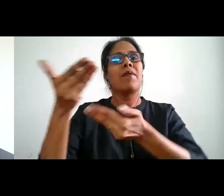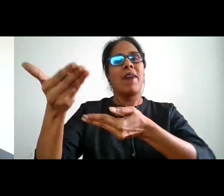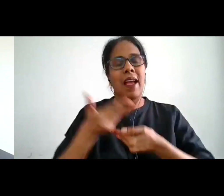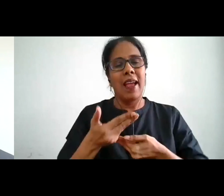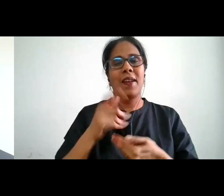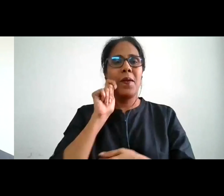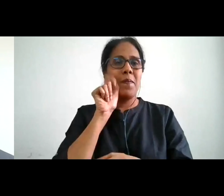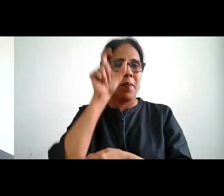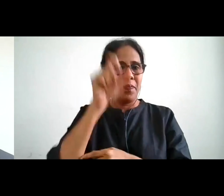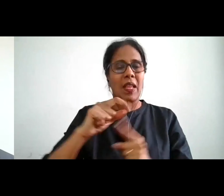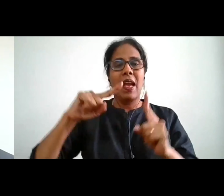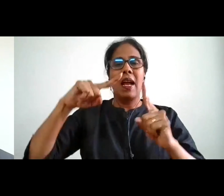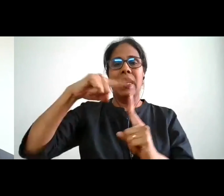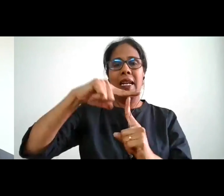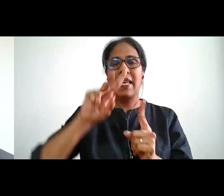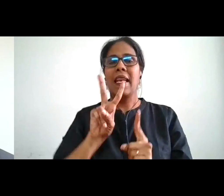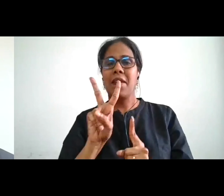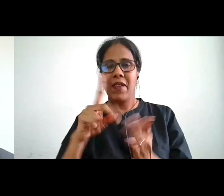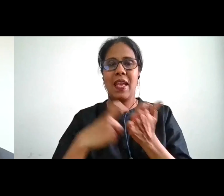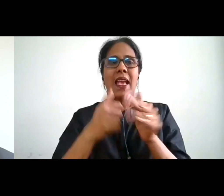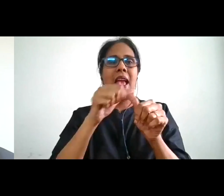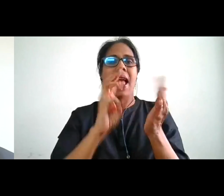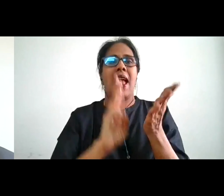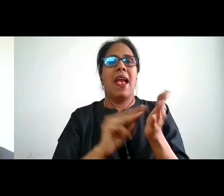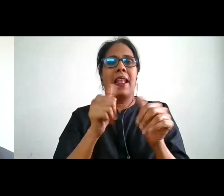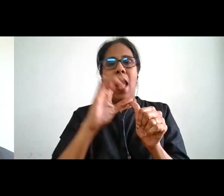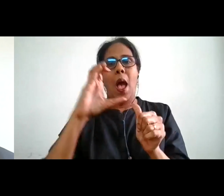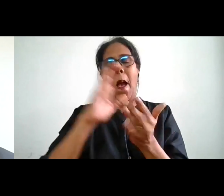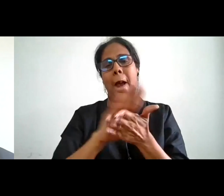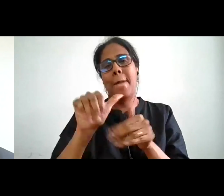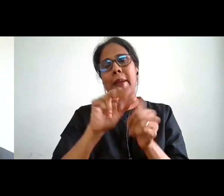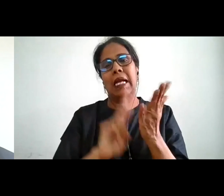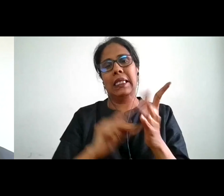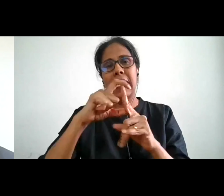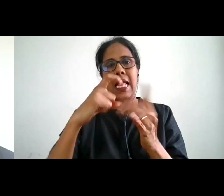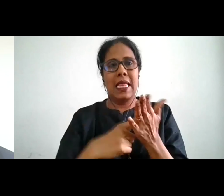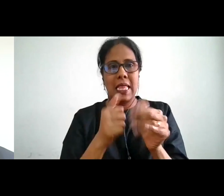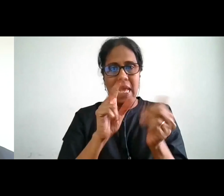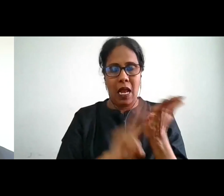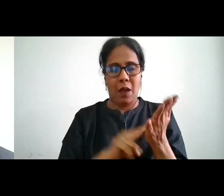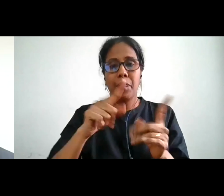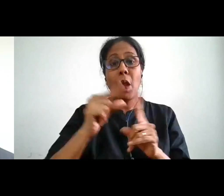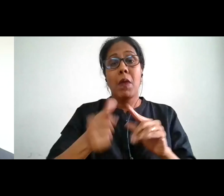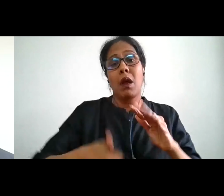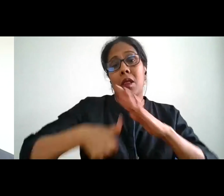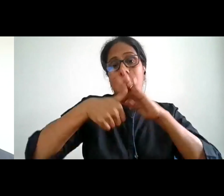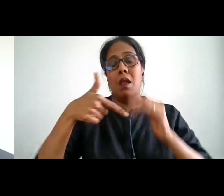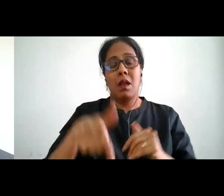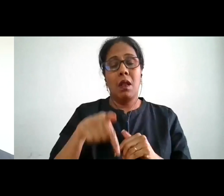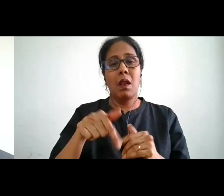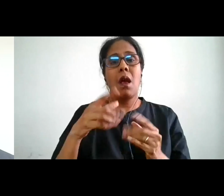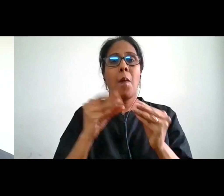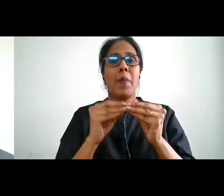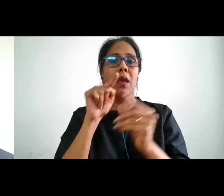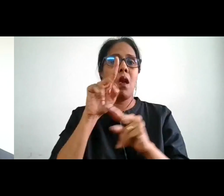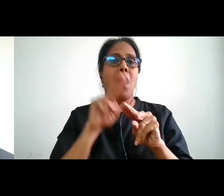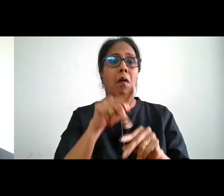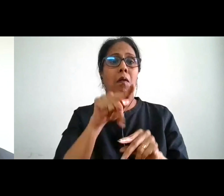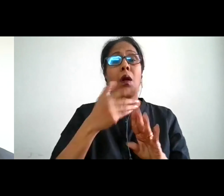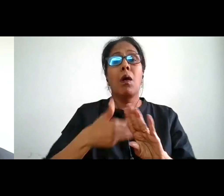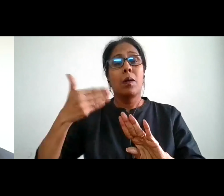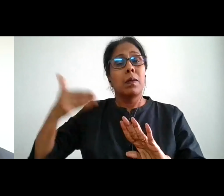the Broadband India Forum, to share his views. An esteemed industry veteran, T. V. has been part of the mobile telephone industry in India since